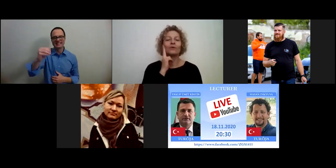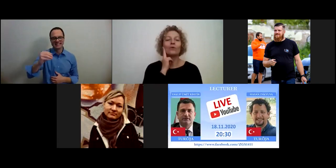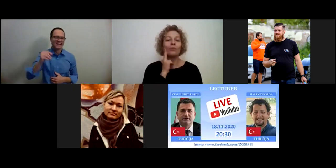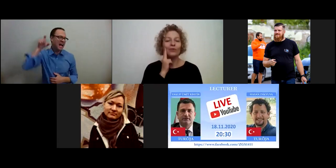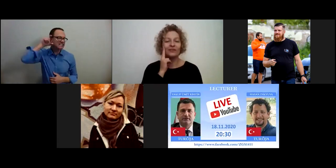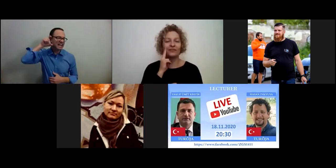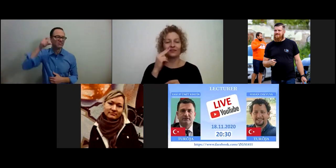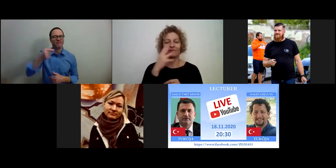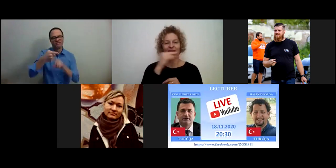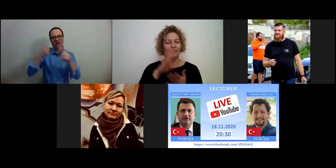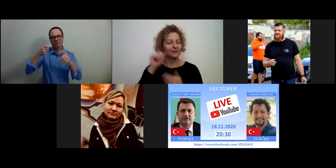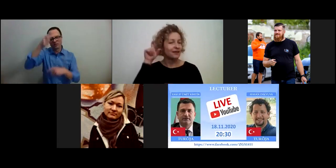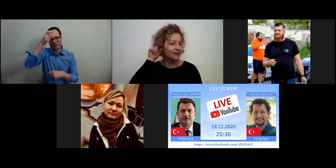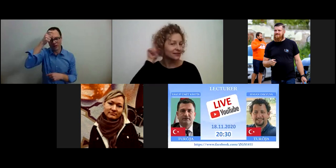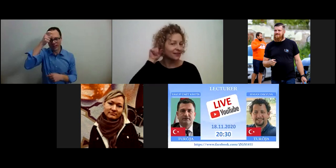presenter, please.